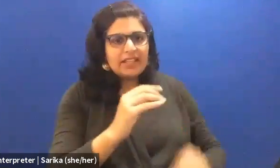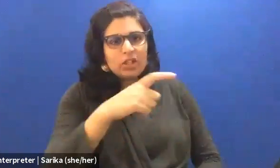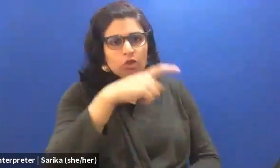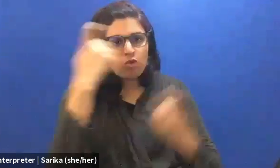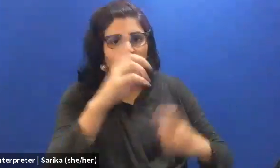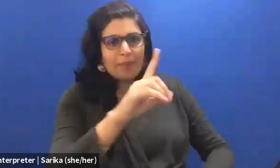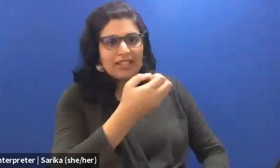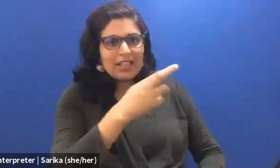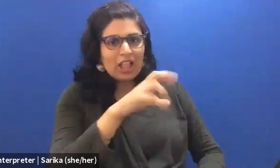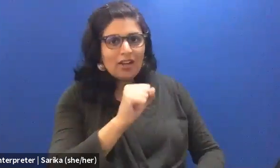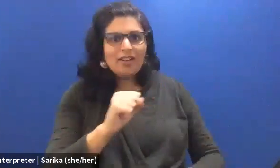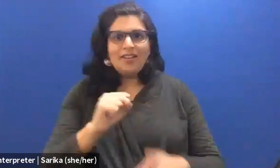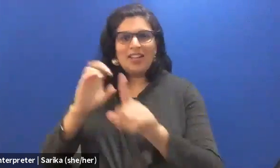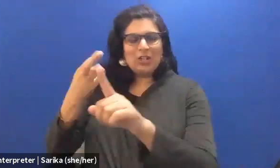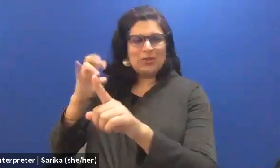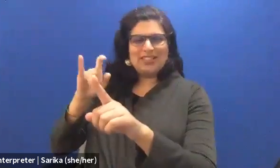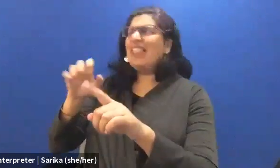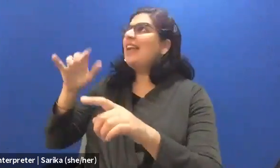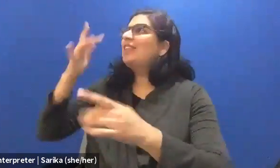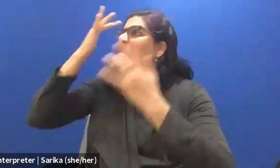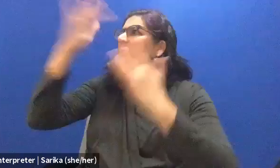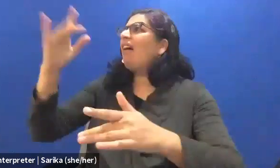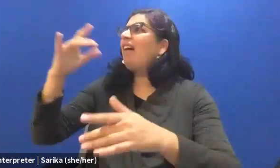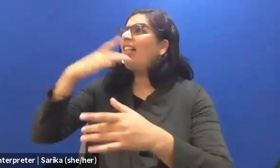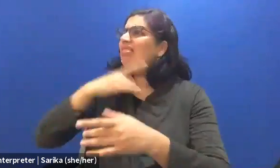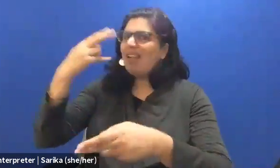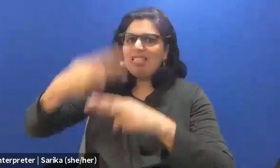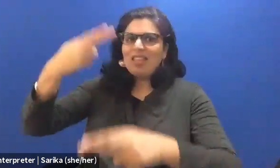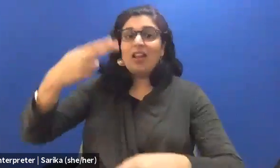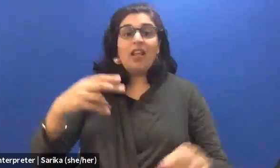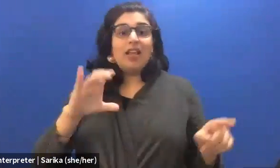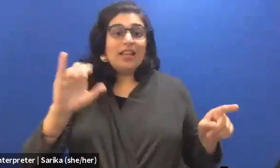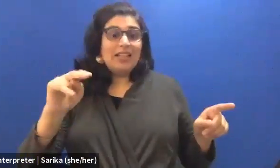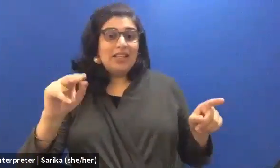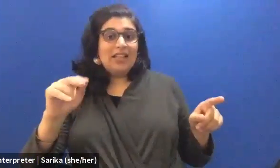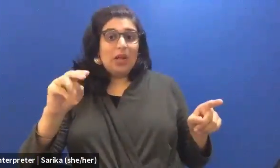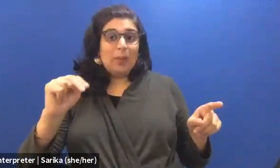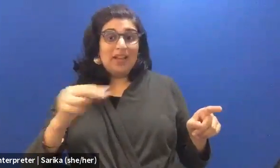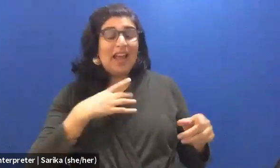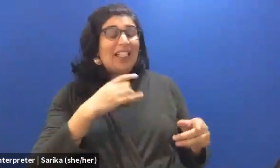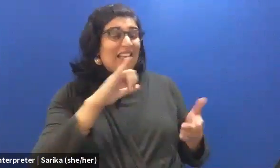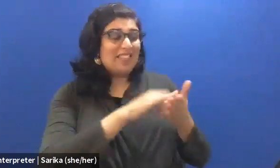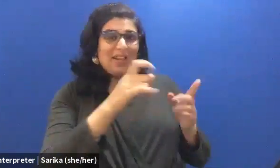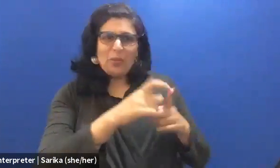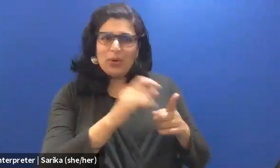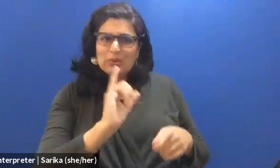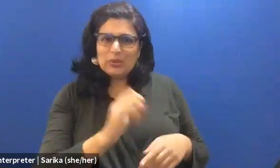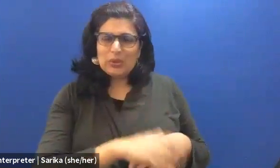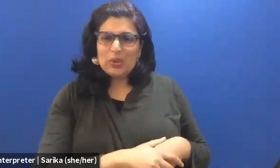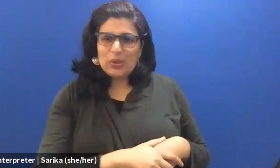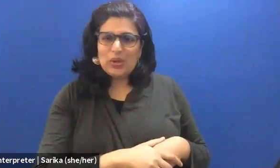Oh, smokes. I like that. Oh, go ahead, Cinnamon. Well, I was just going to say, I really like that too. And looking at